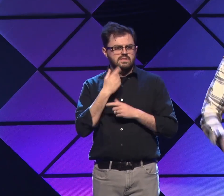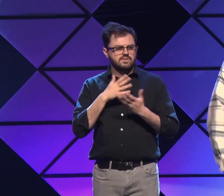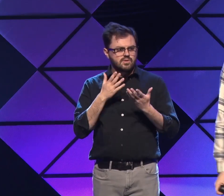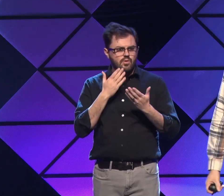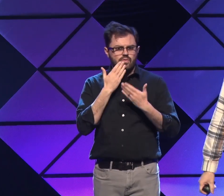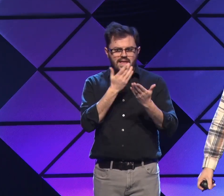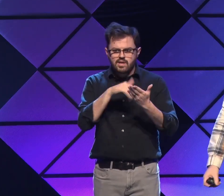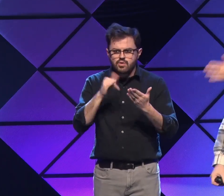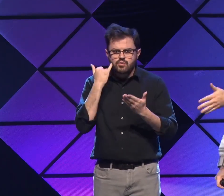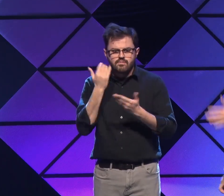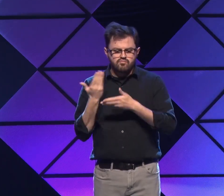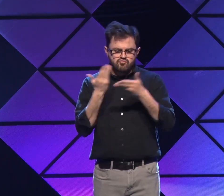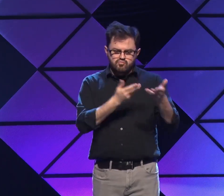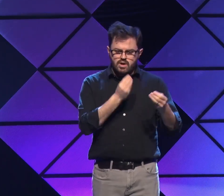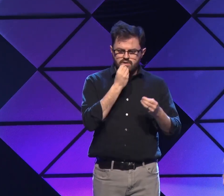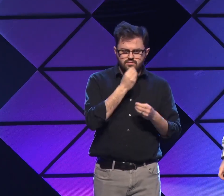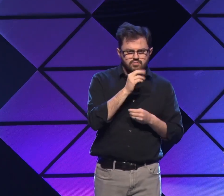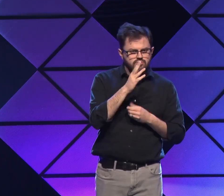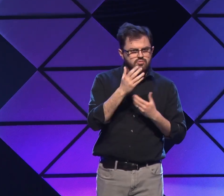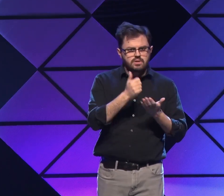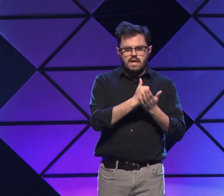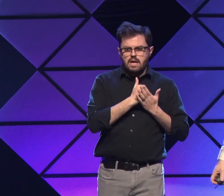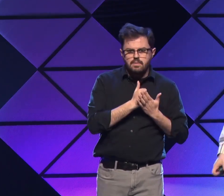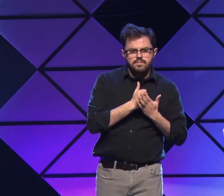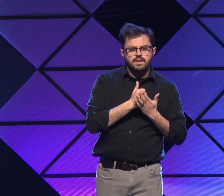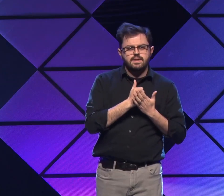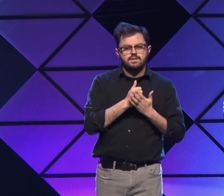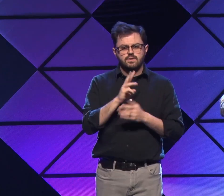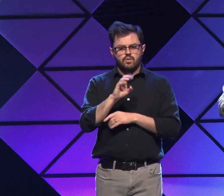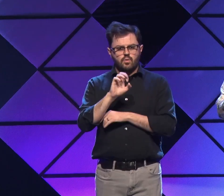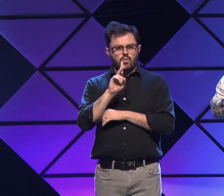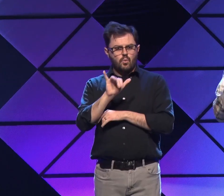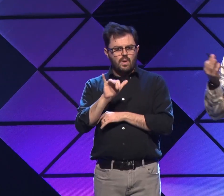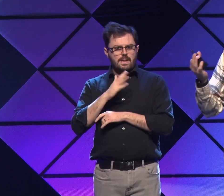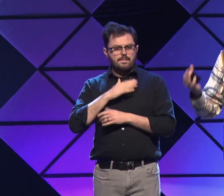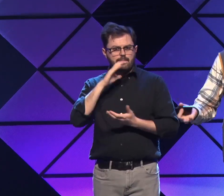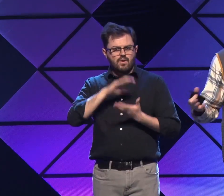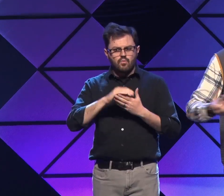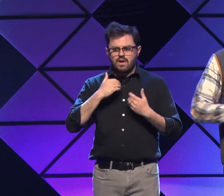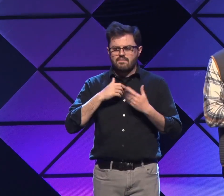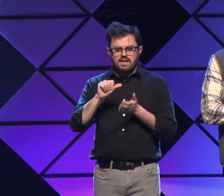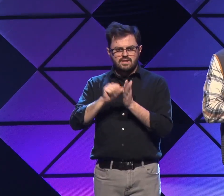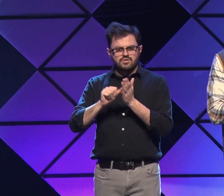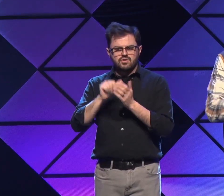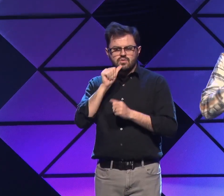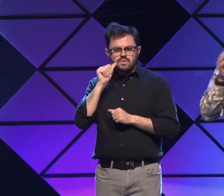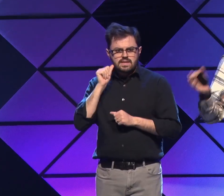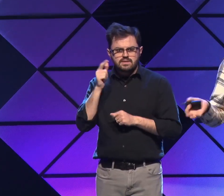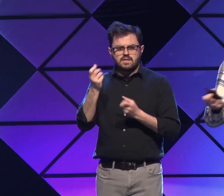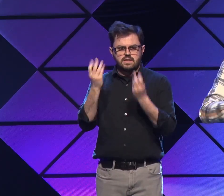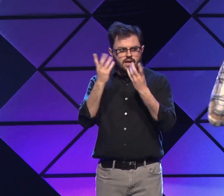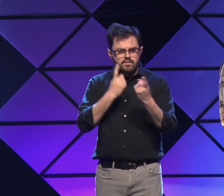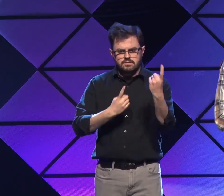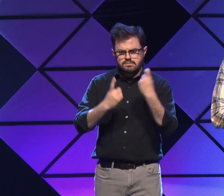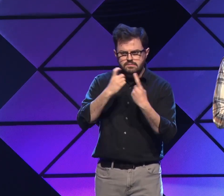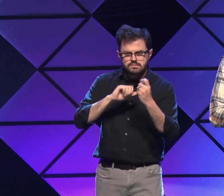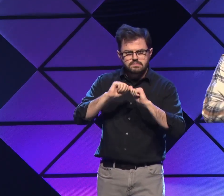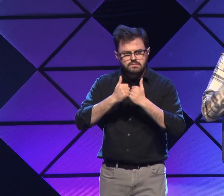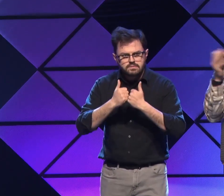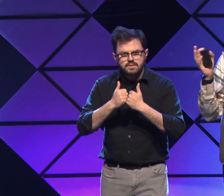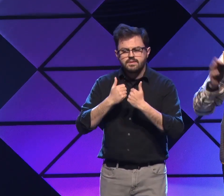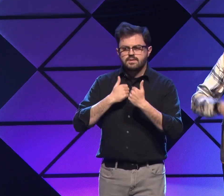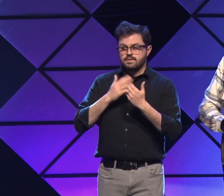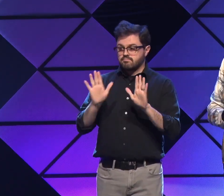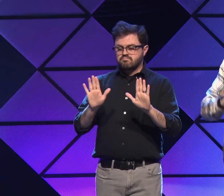and helped us. And Wendy had surgery yesterday, and many of you have asked how she's doing. Thank you very much. She's doing well, no complications,